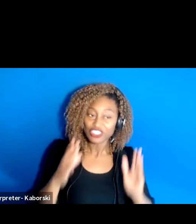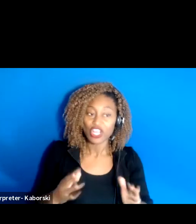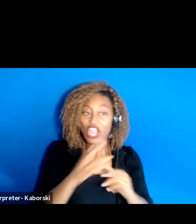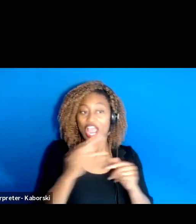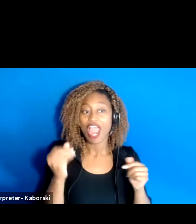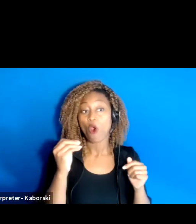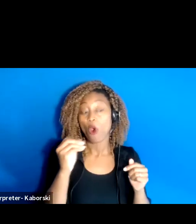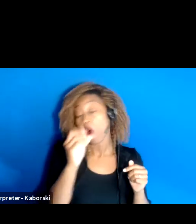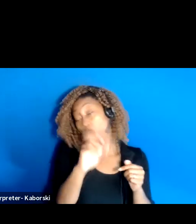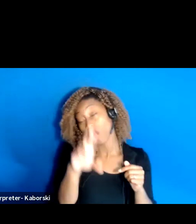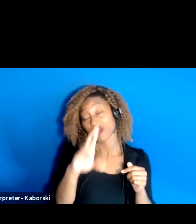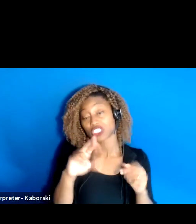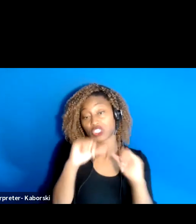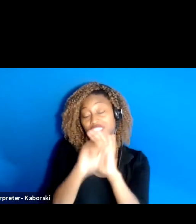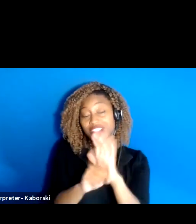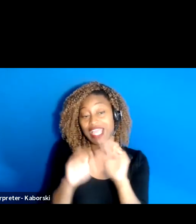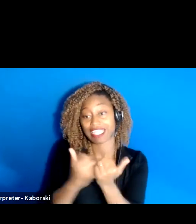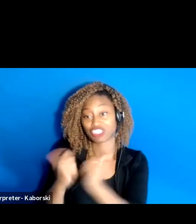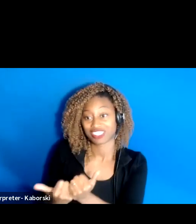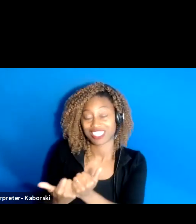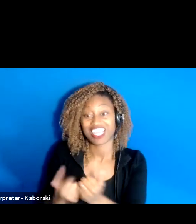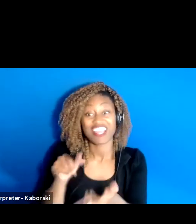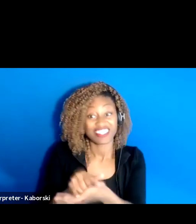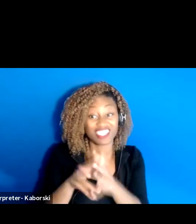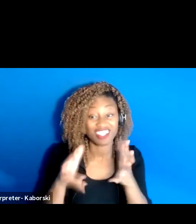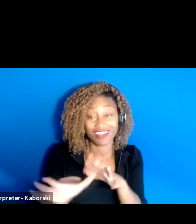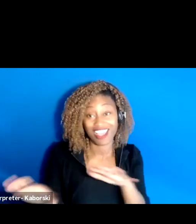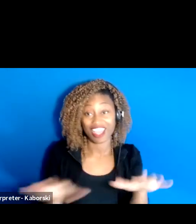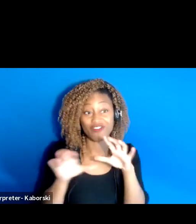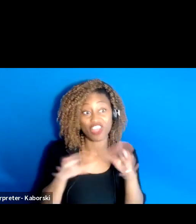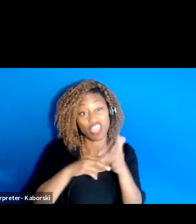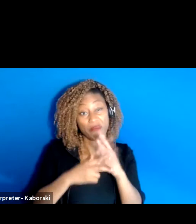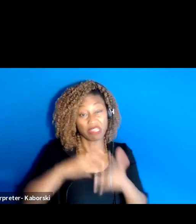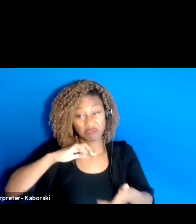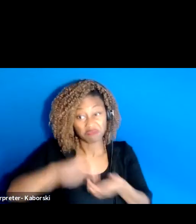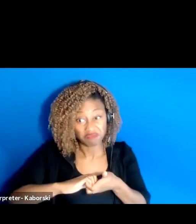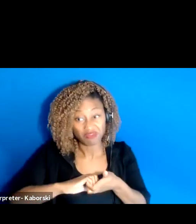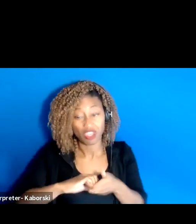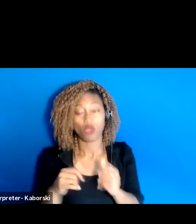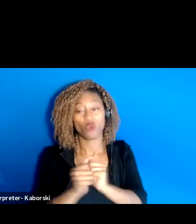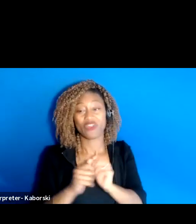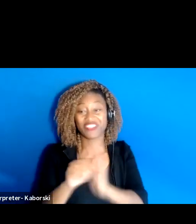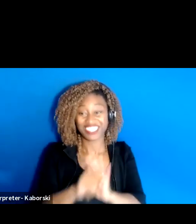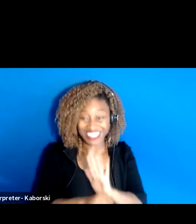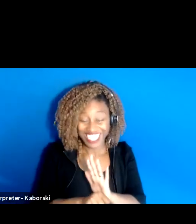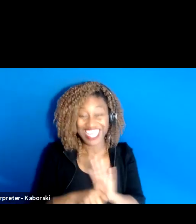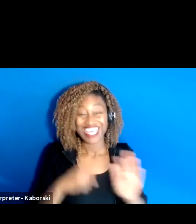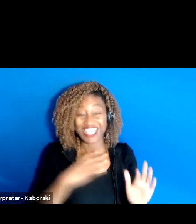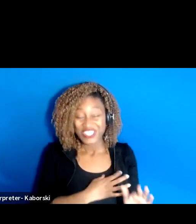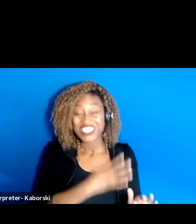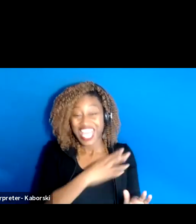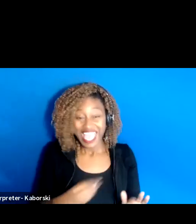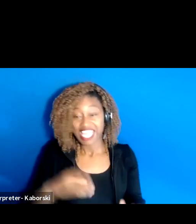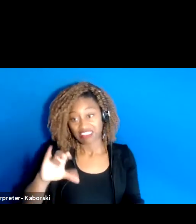agencies. So it's really getting a lot of activity that is working with the state council and your centers for